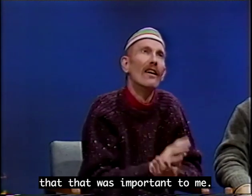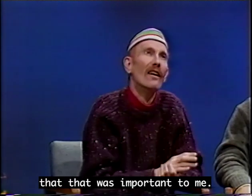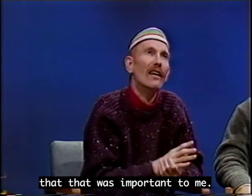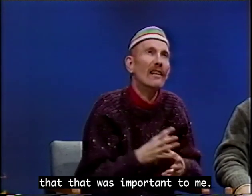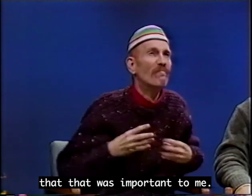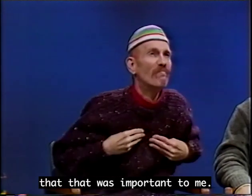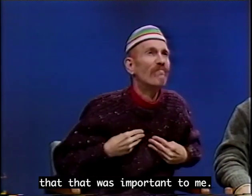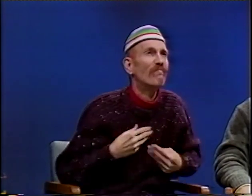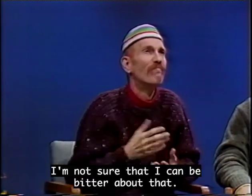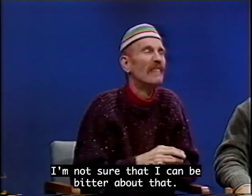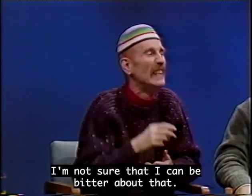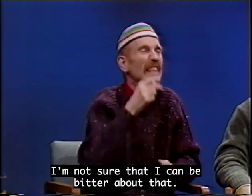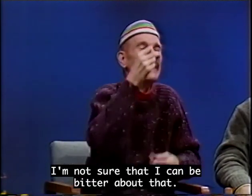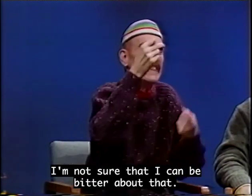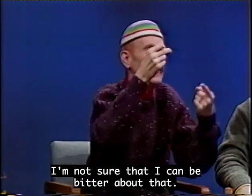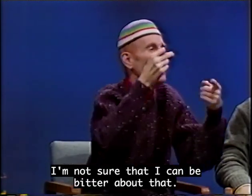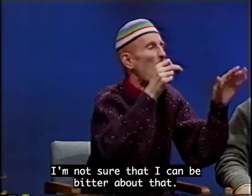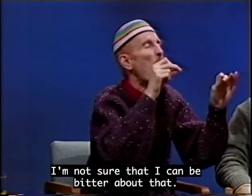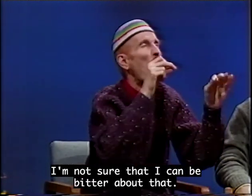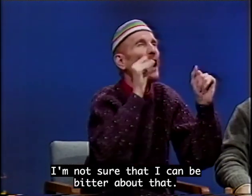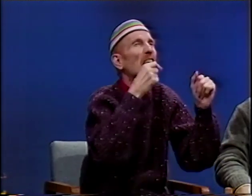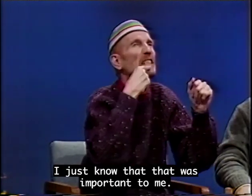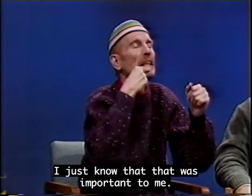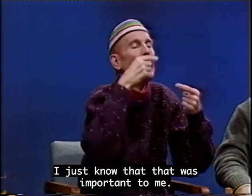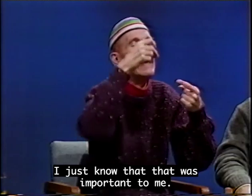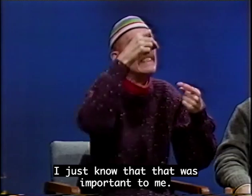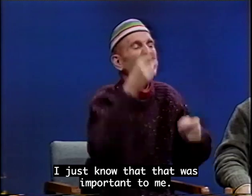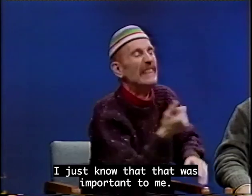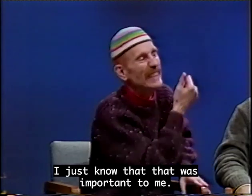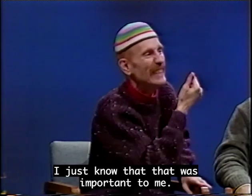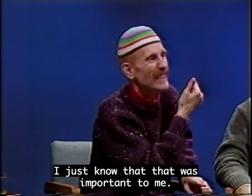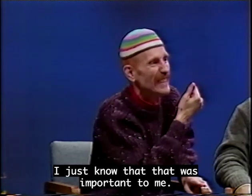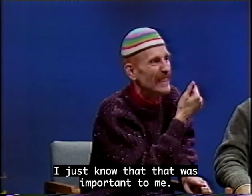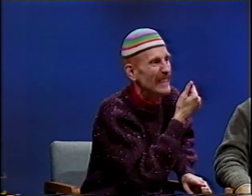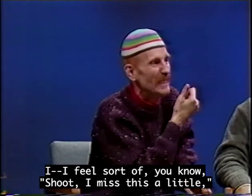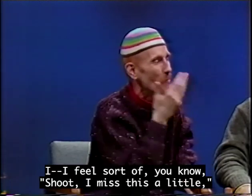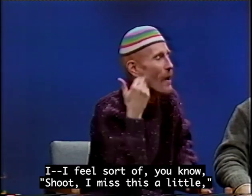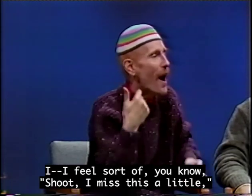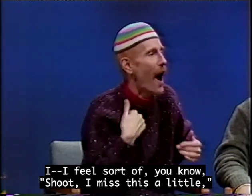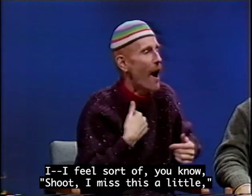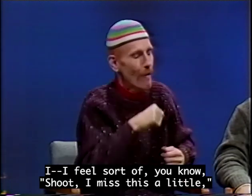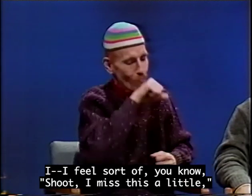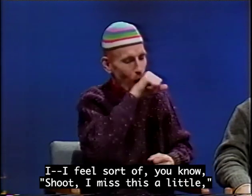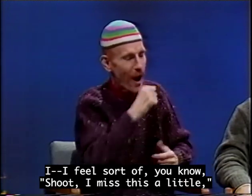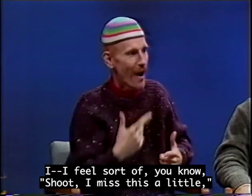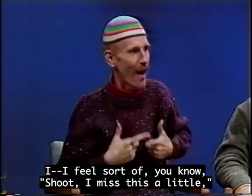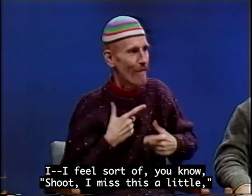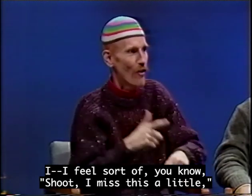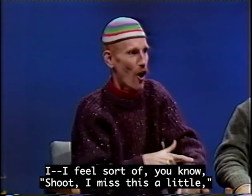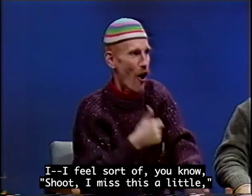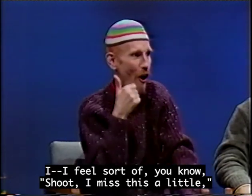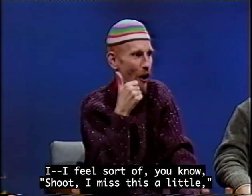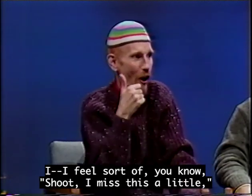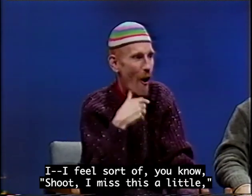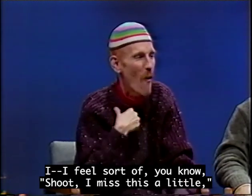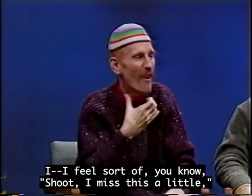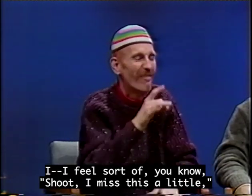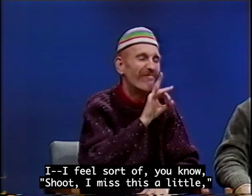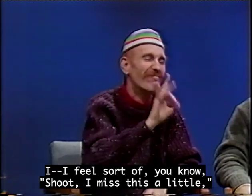I'm not sure that I can be bitter about that. I just know that was important to me. I, I feel sort of, you know, shoot, I missed this a